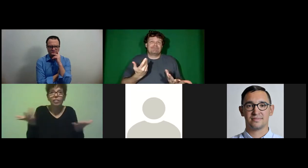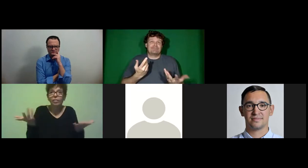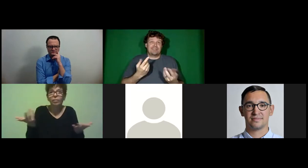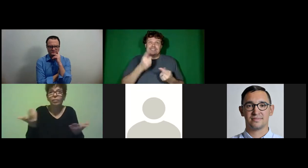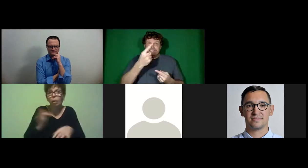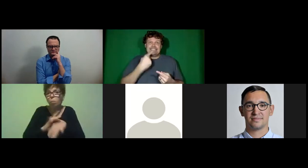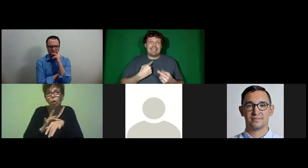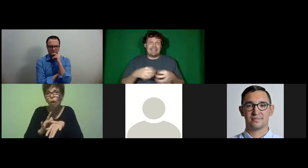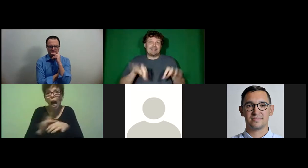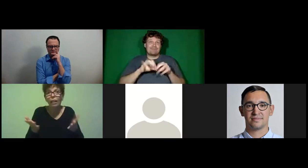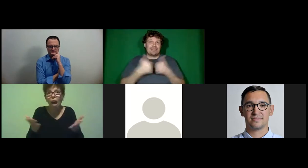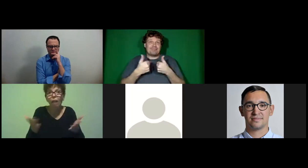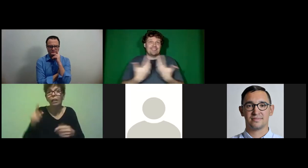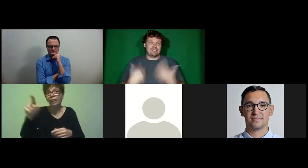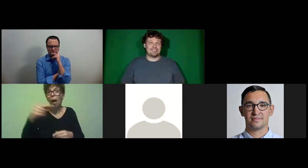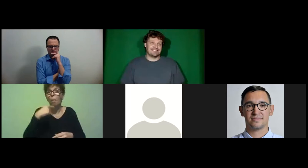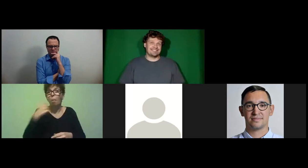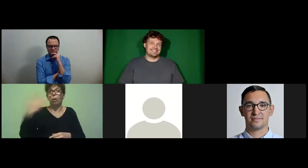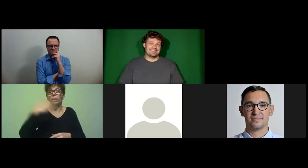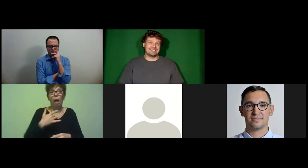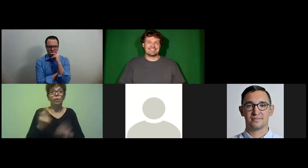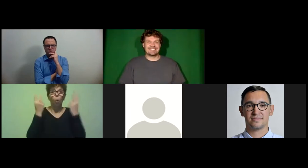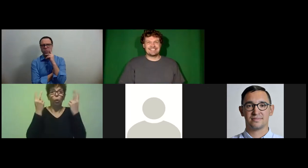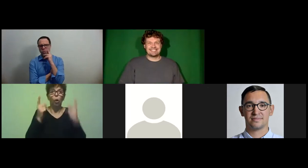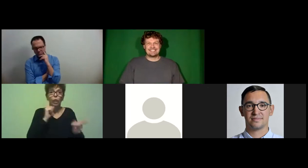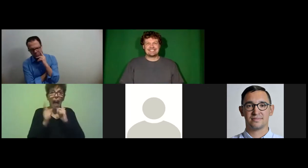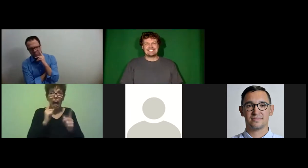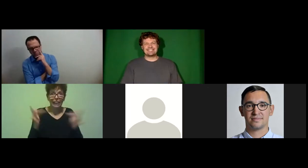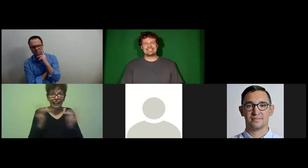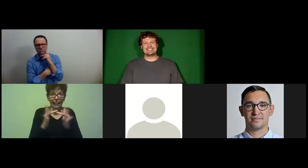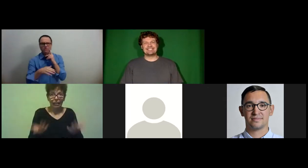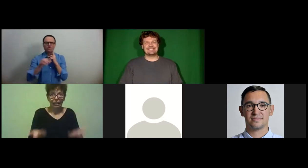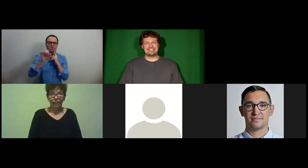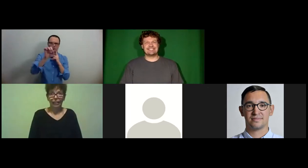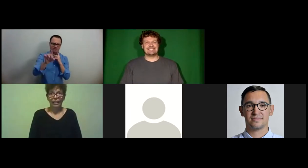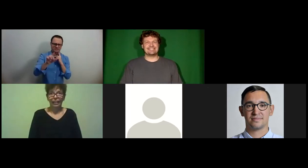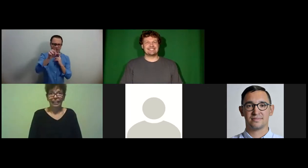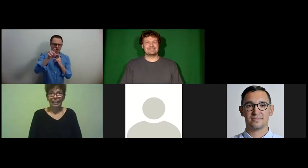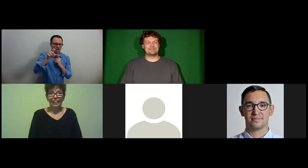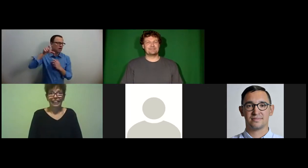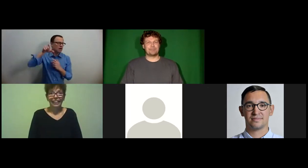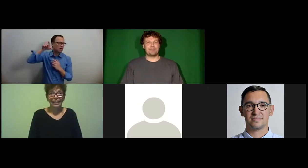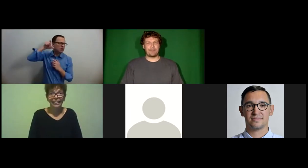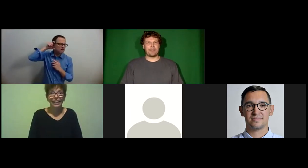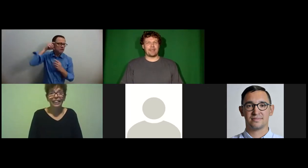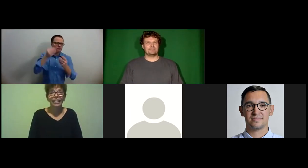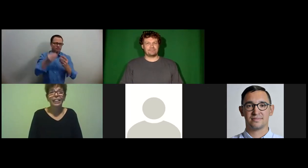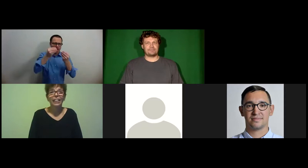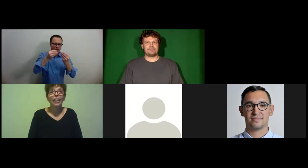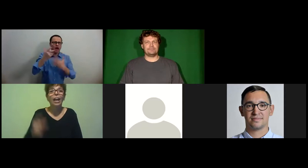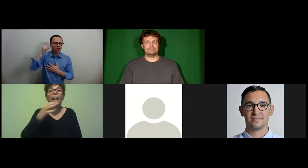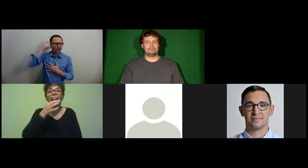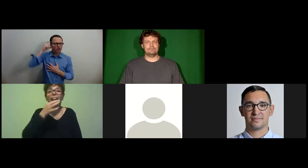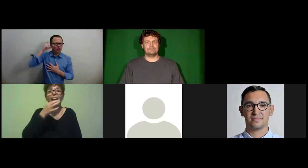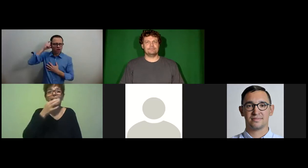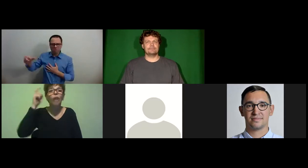I was like, I'm sorry, you told me that the game was most important. So that's why I just took my hearing aid and threw it.